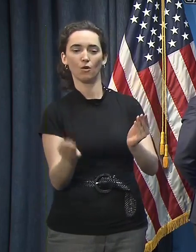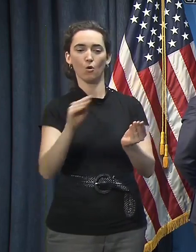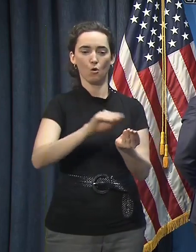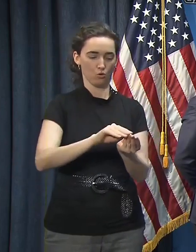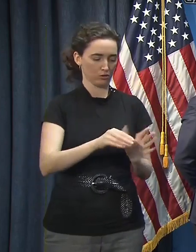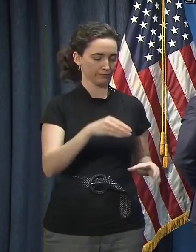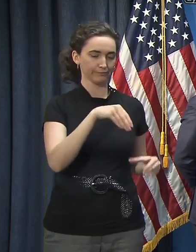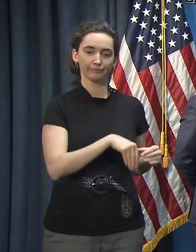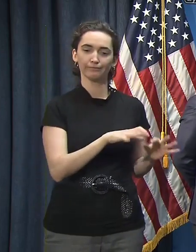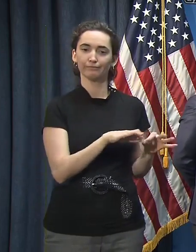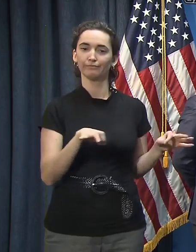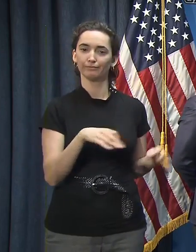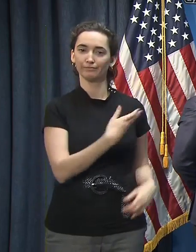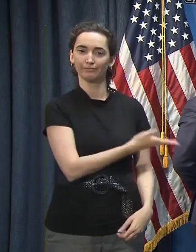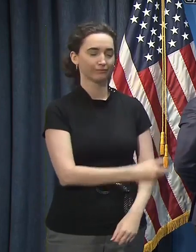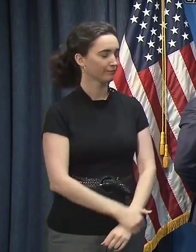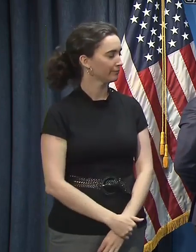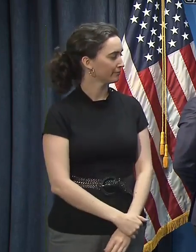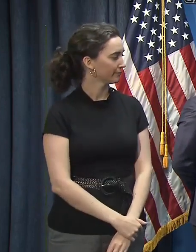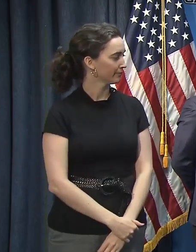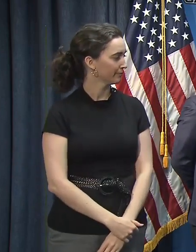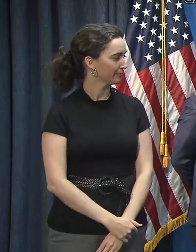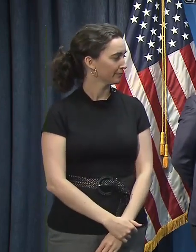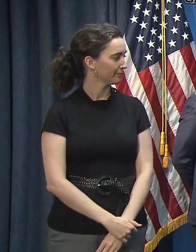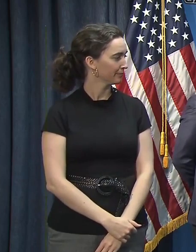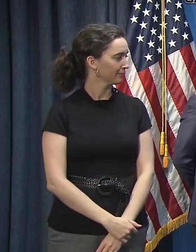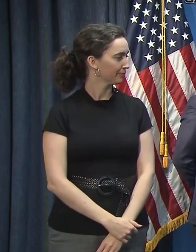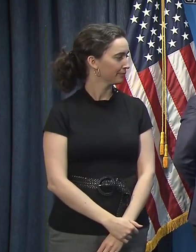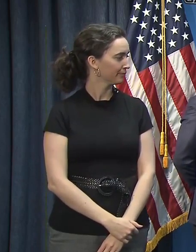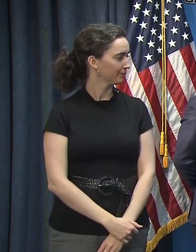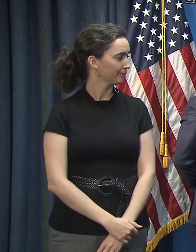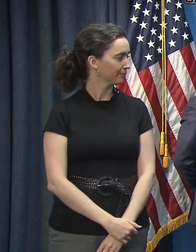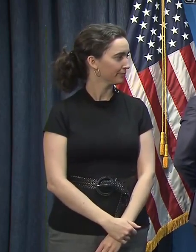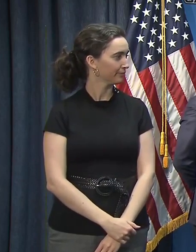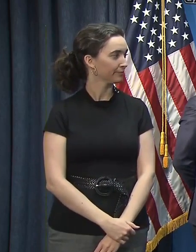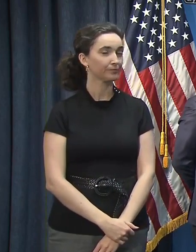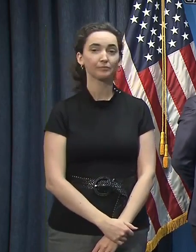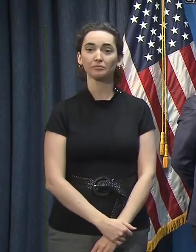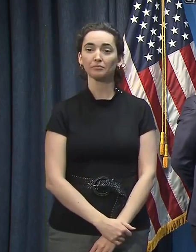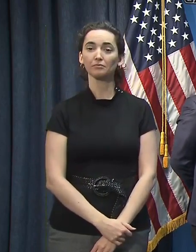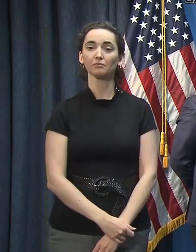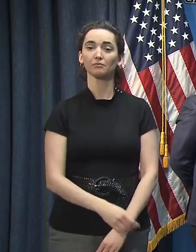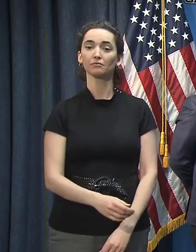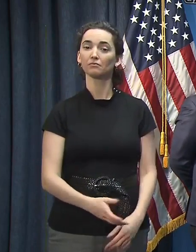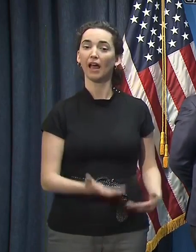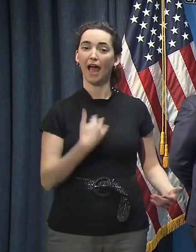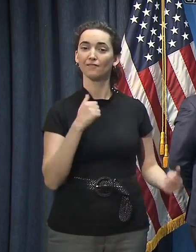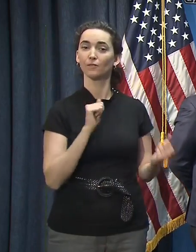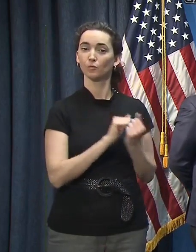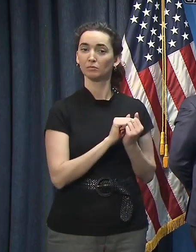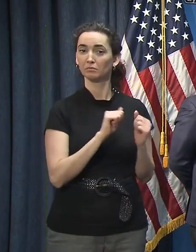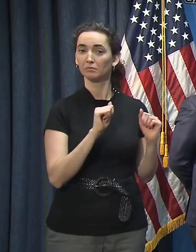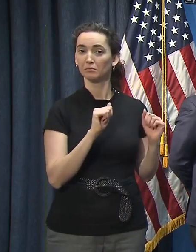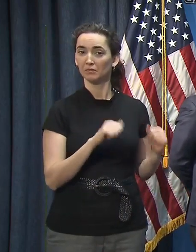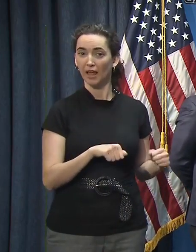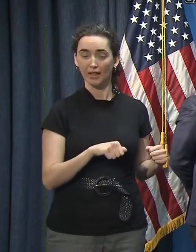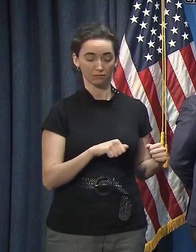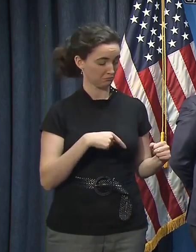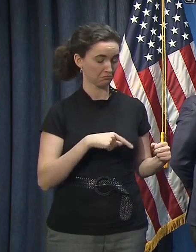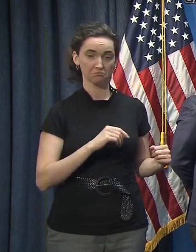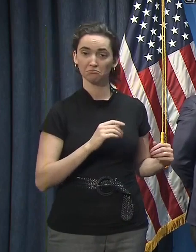my bag. And then I'm putting my mask back in my bag. And then I can carry that with me without